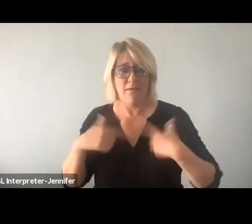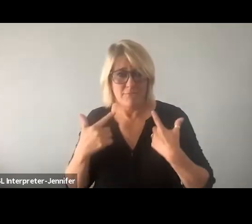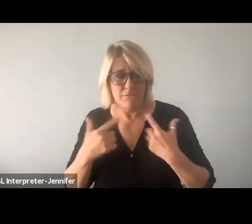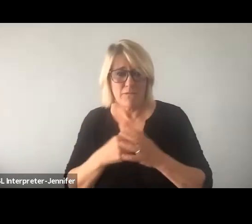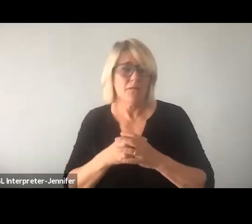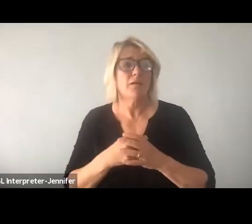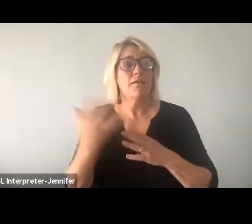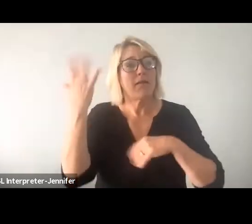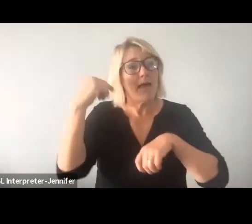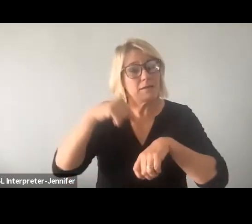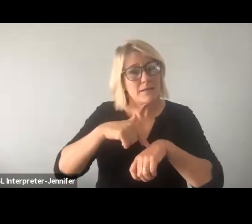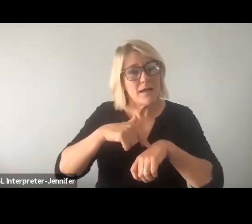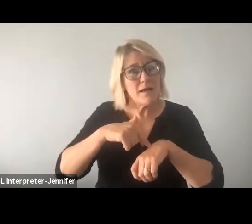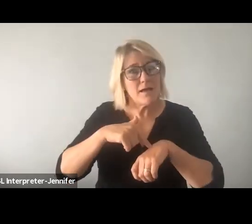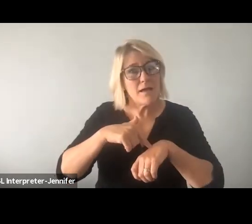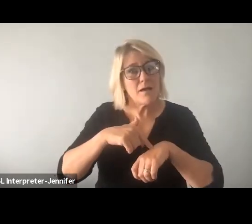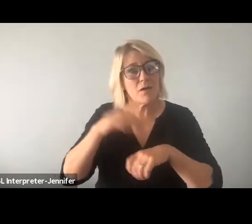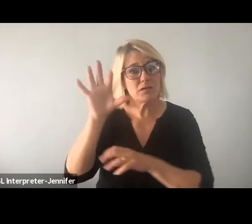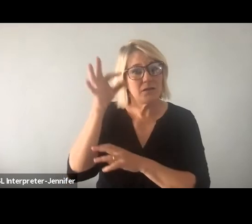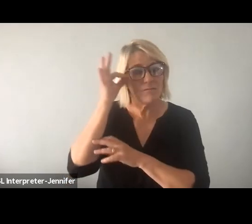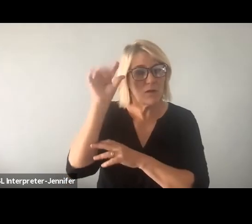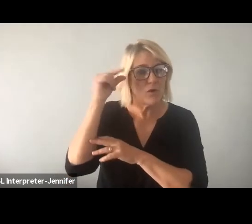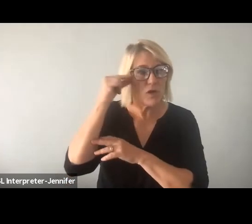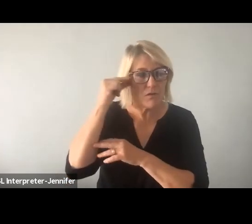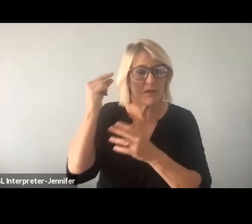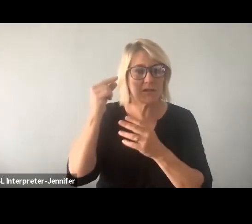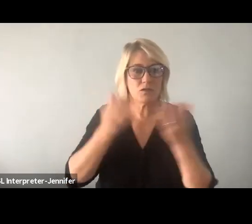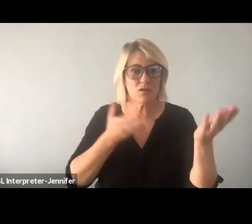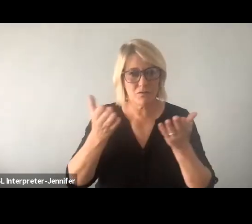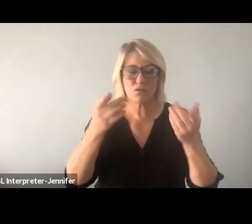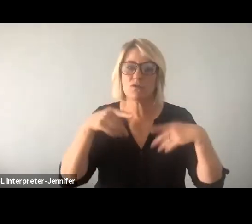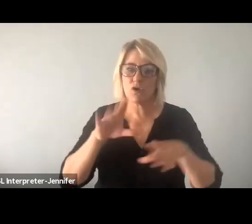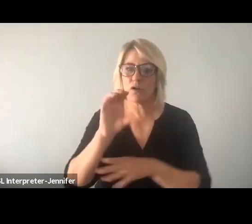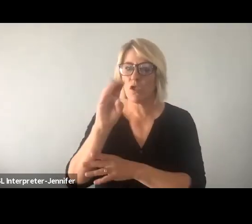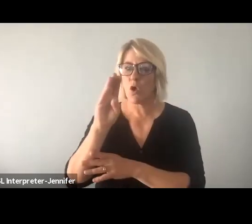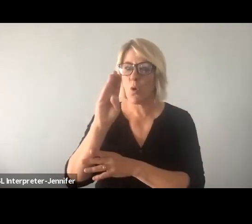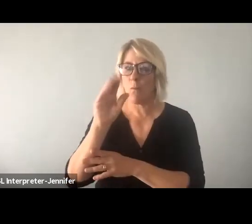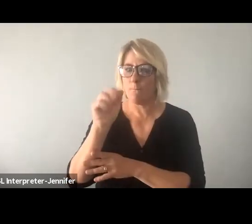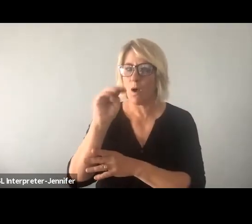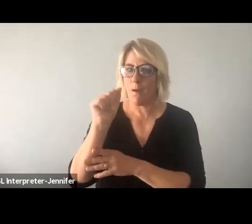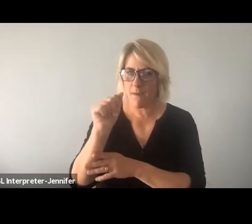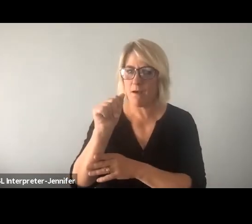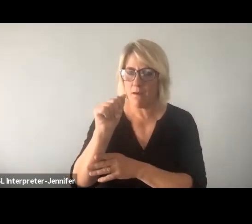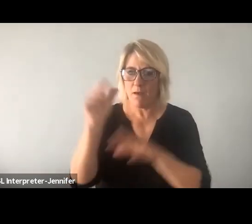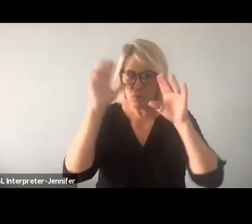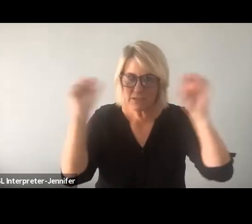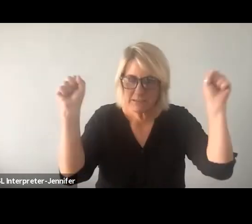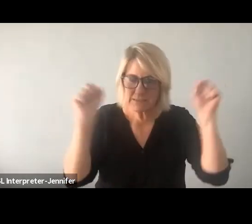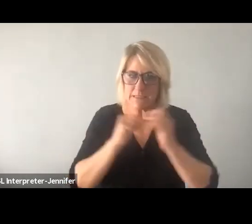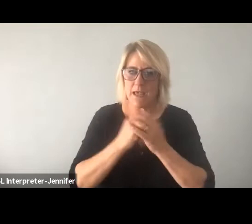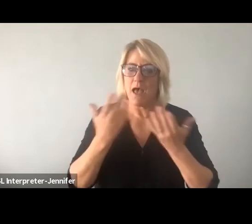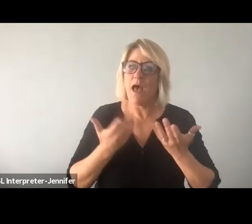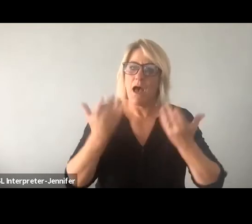last times I was in federal government service was during the Obama administration, when I was brought in to create and